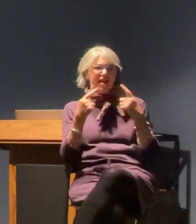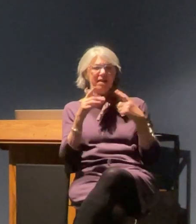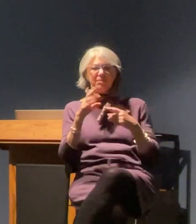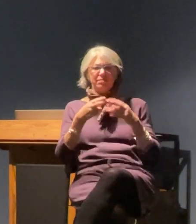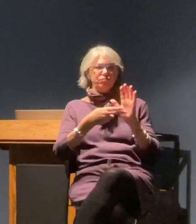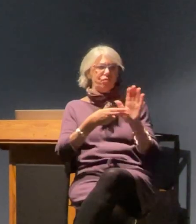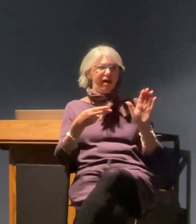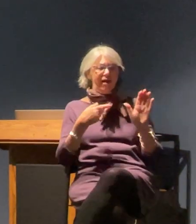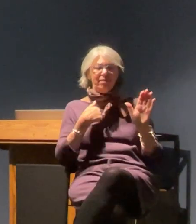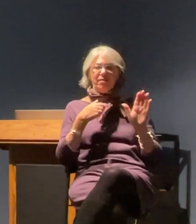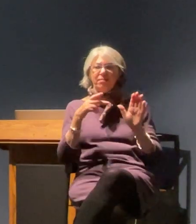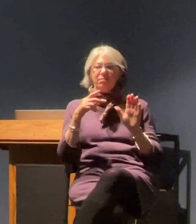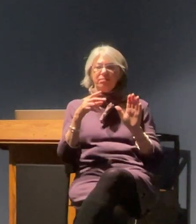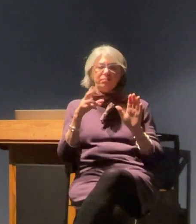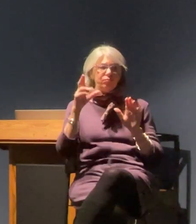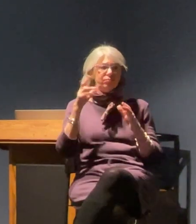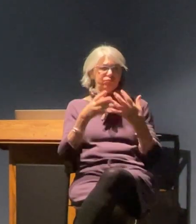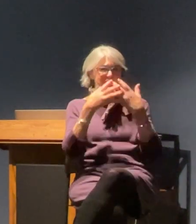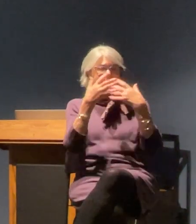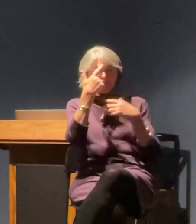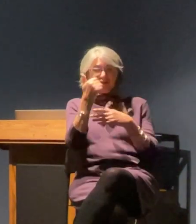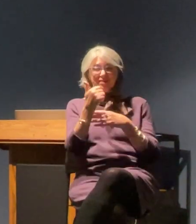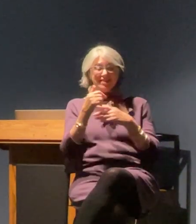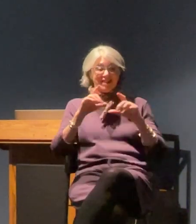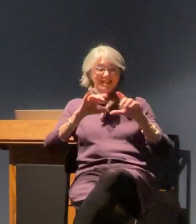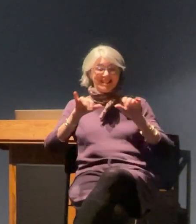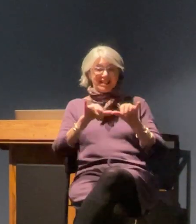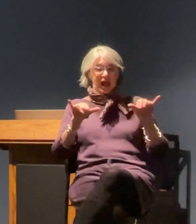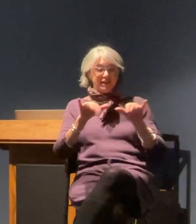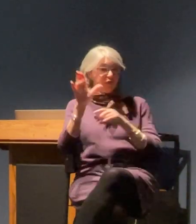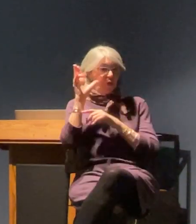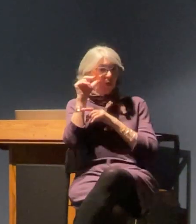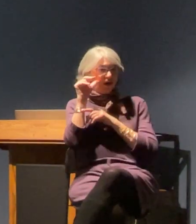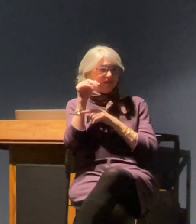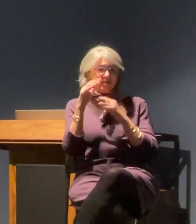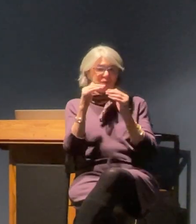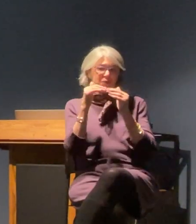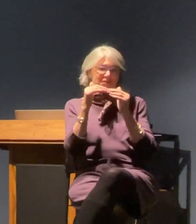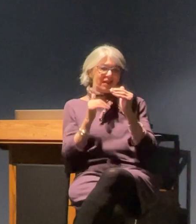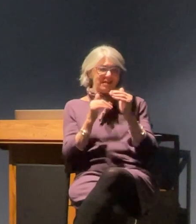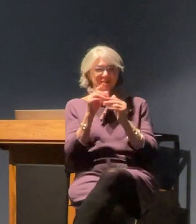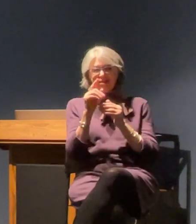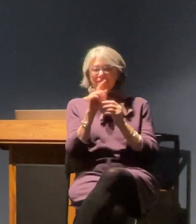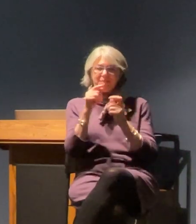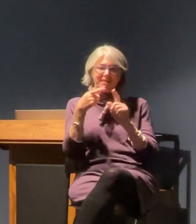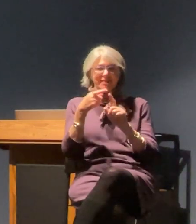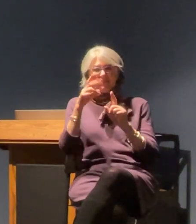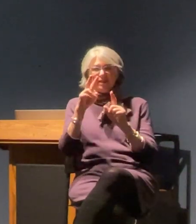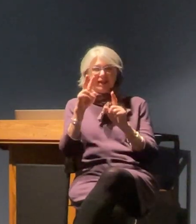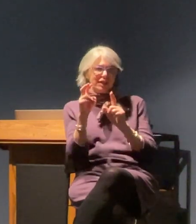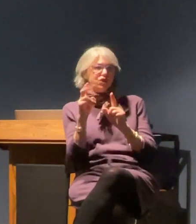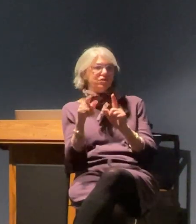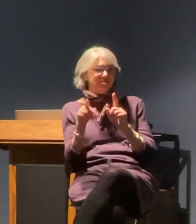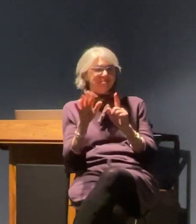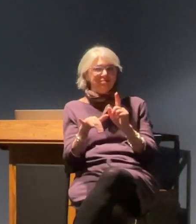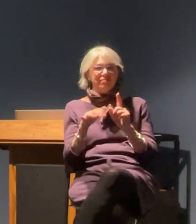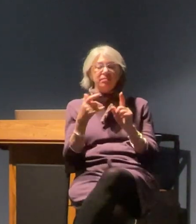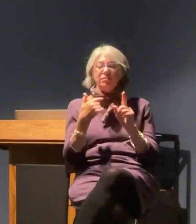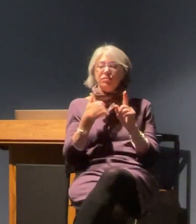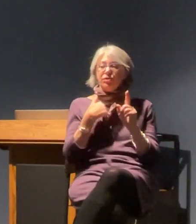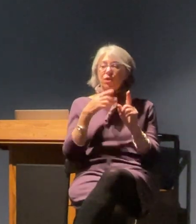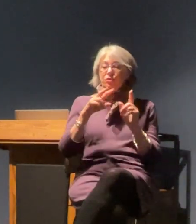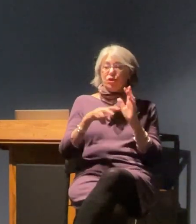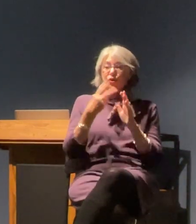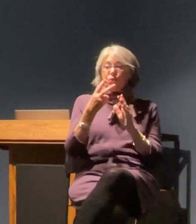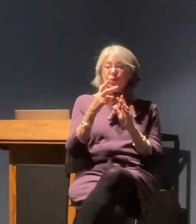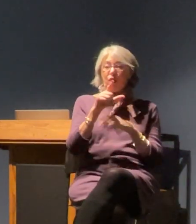of the size of a horse was under a certain inch requirement. So the champion logo defies that. It's also dual logo,